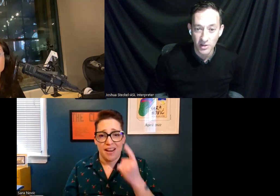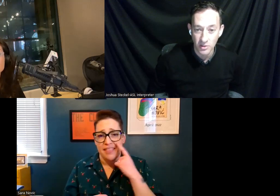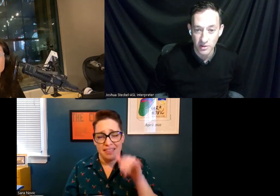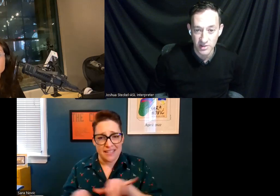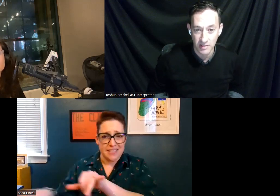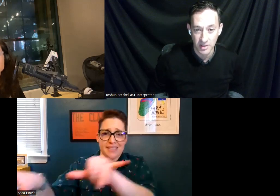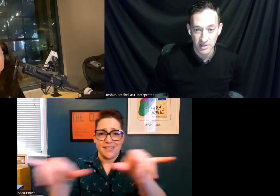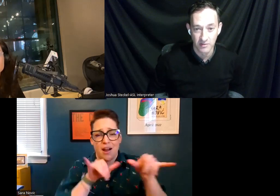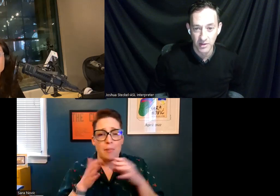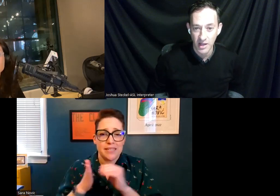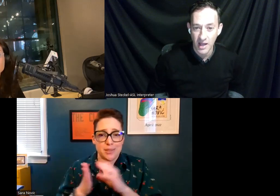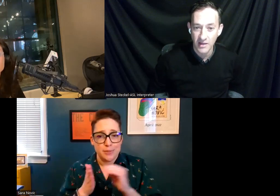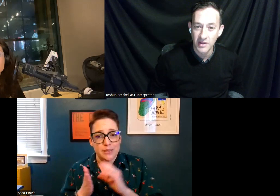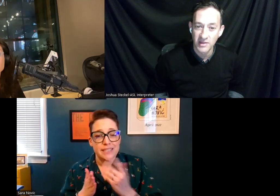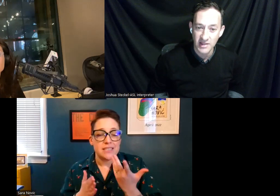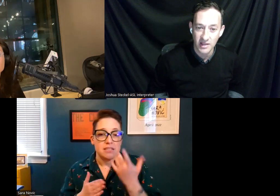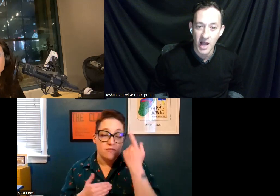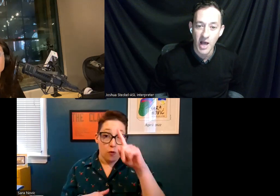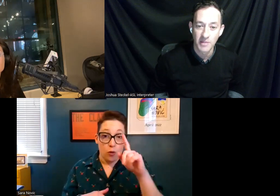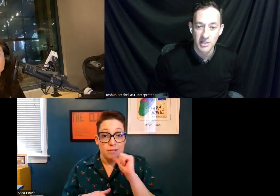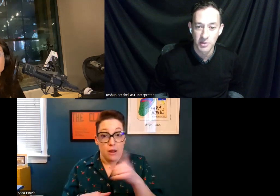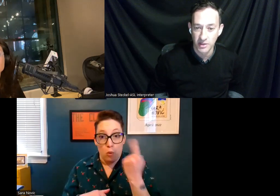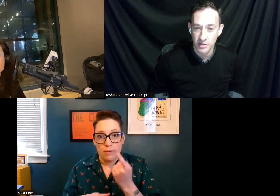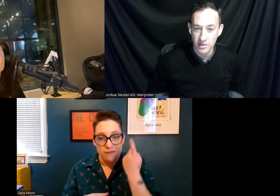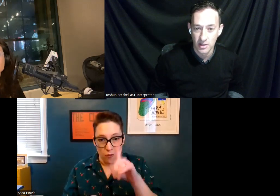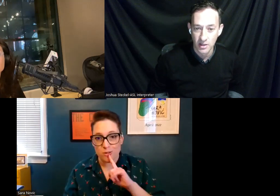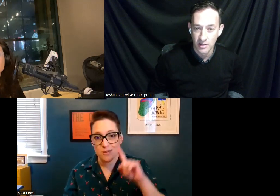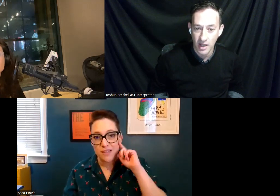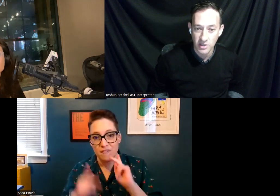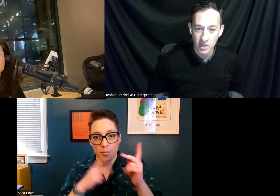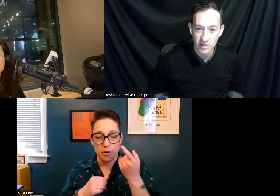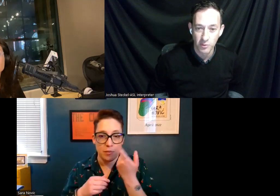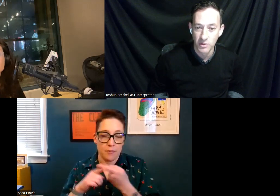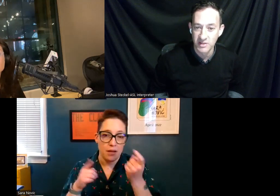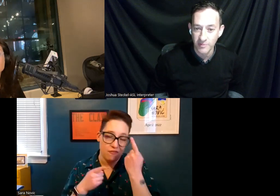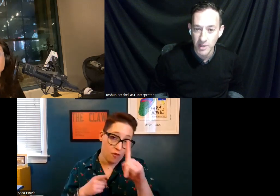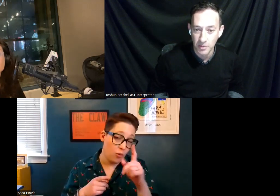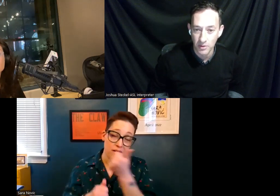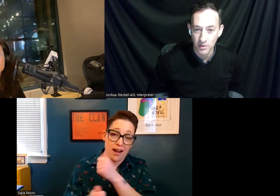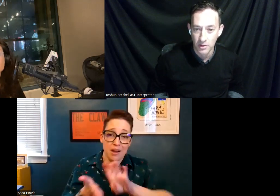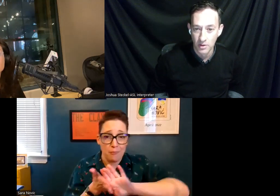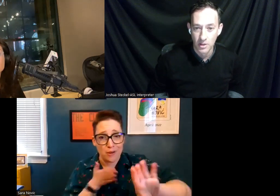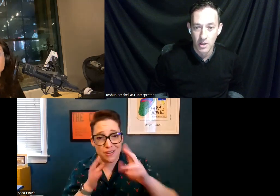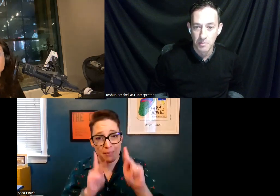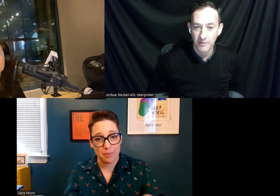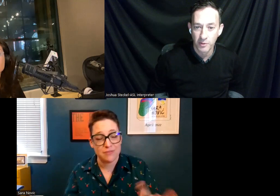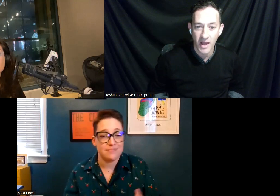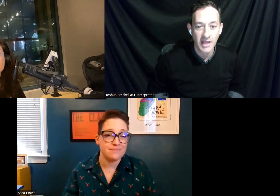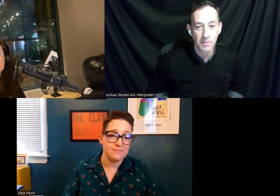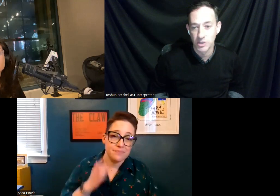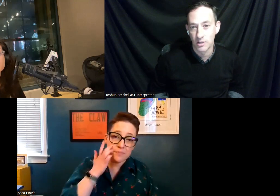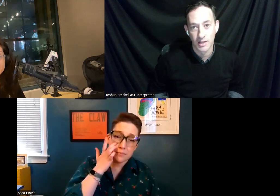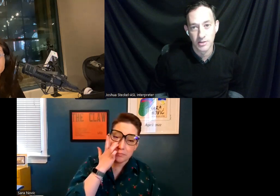also understand myself. And I think that's a common experience, not just for deaf people, but for